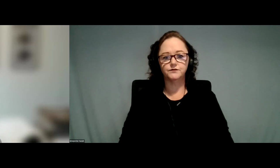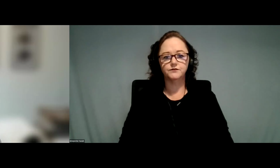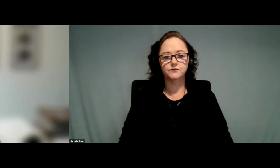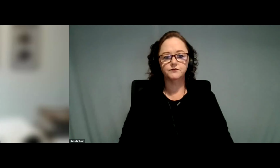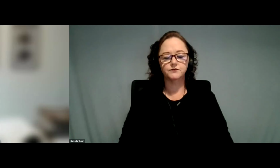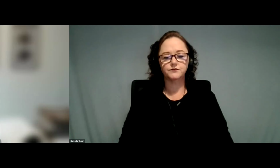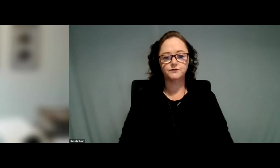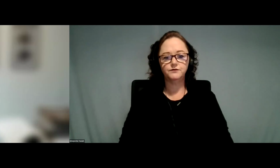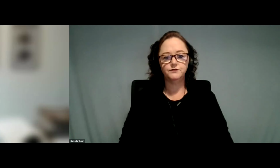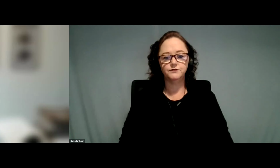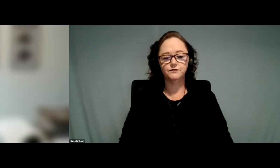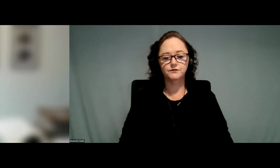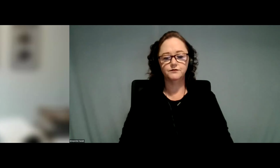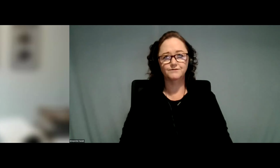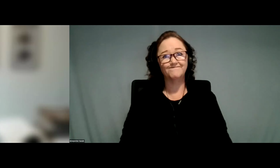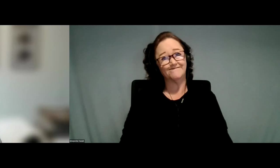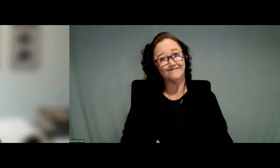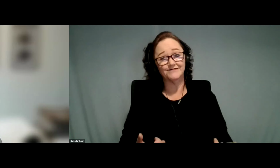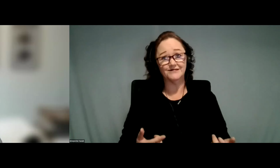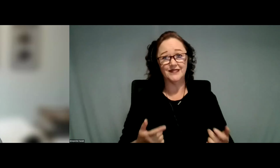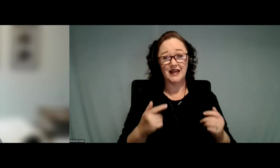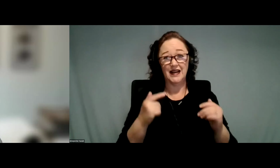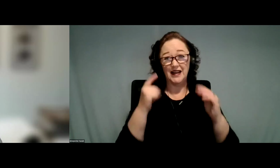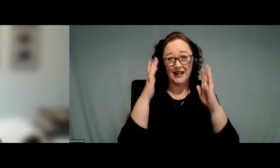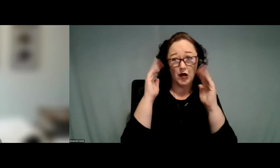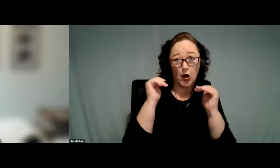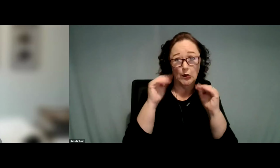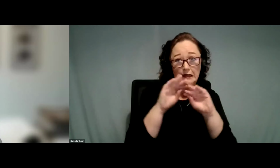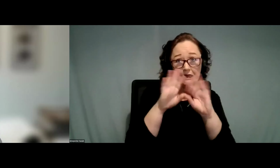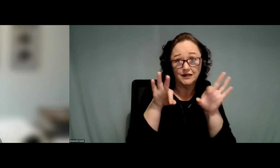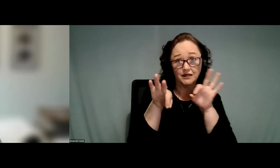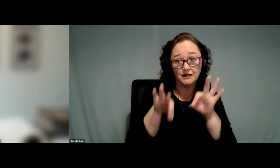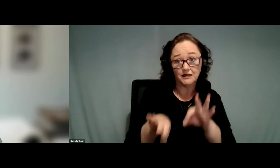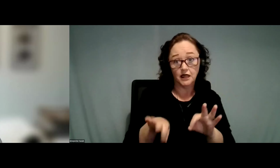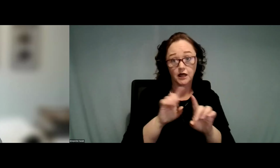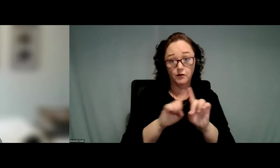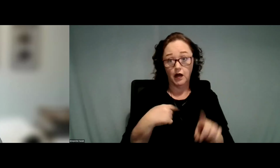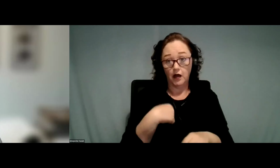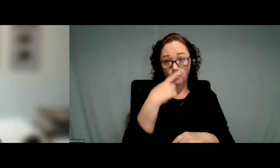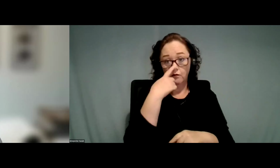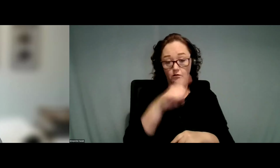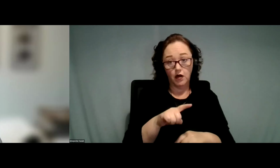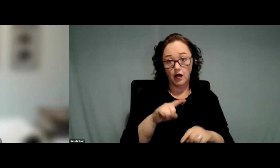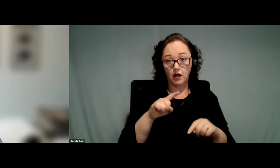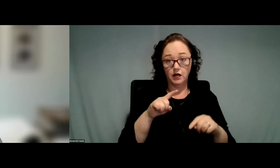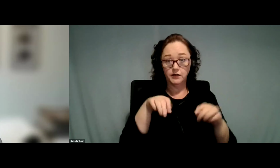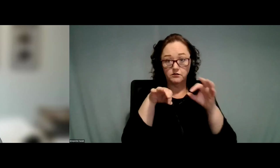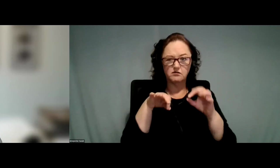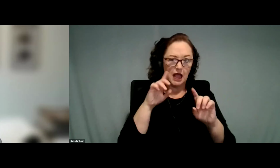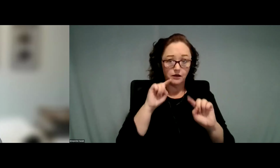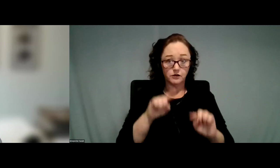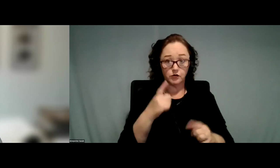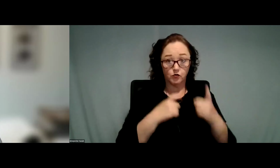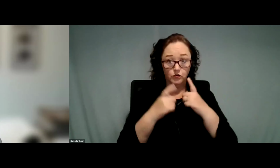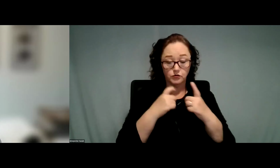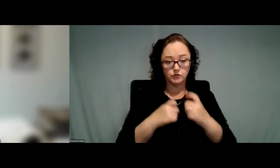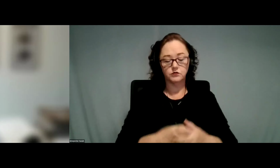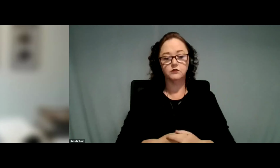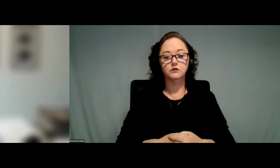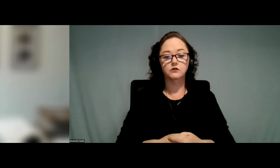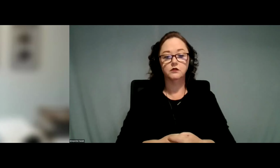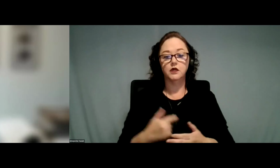hopefully I've said that in a way that makes sense to you, but happy to answer any questions about that. So then I want to finish by just pointing